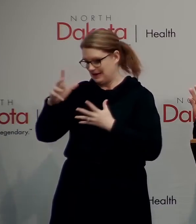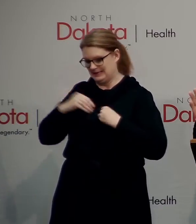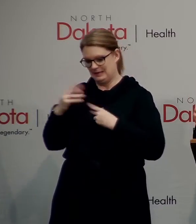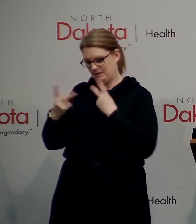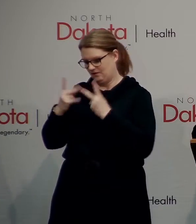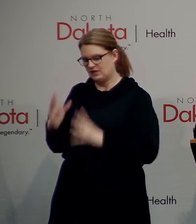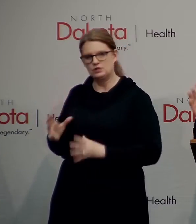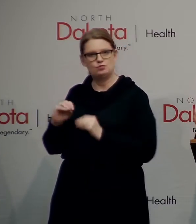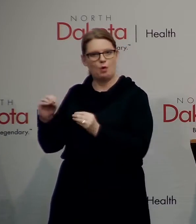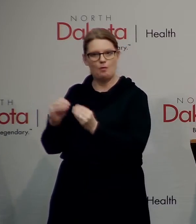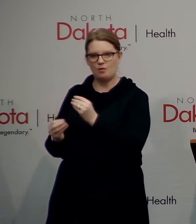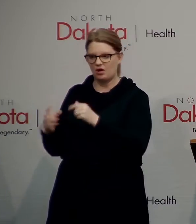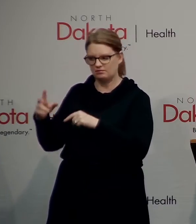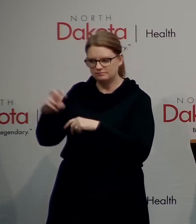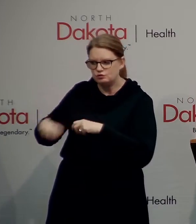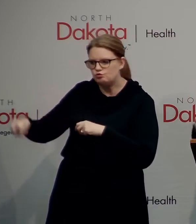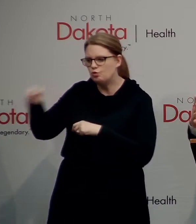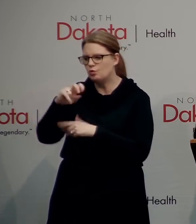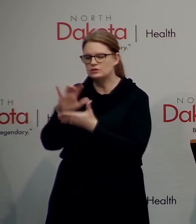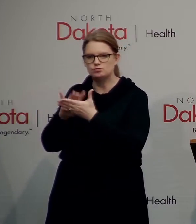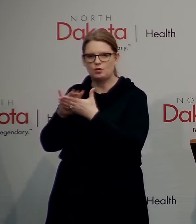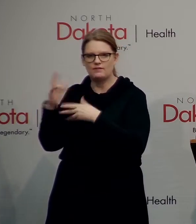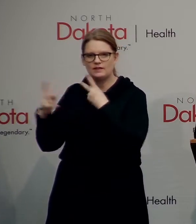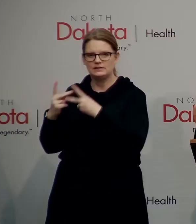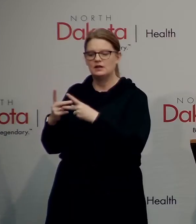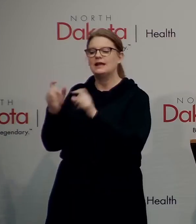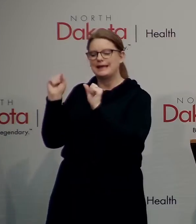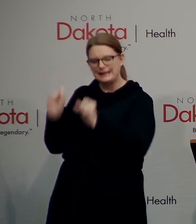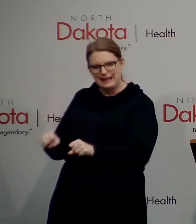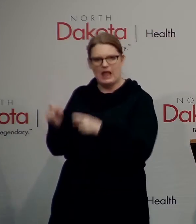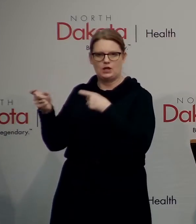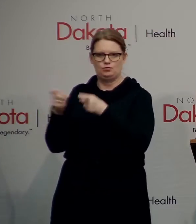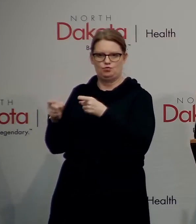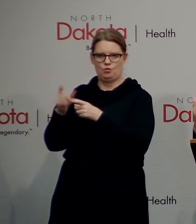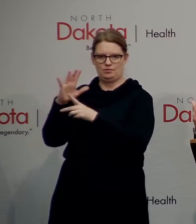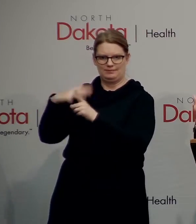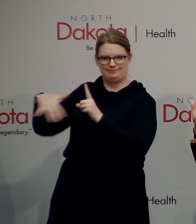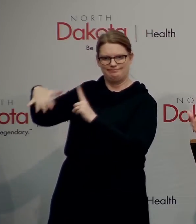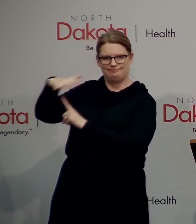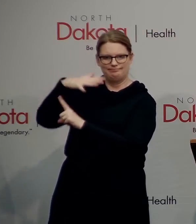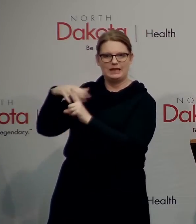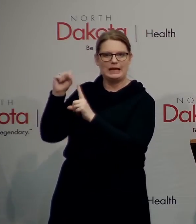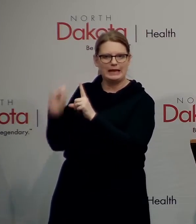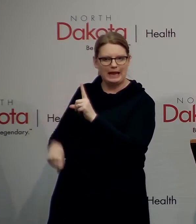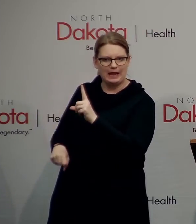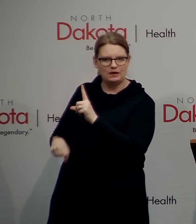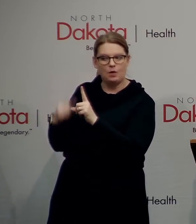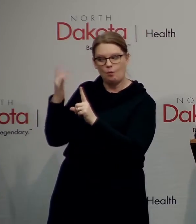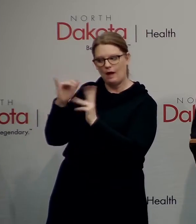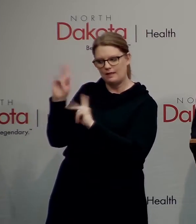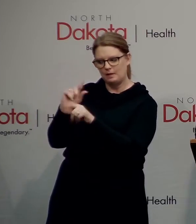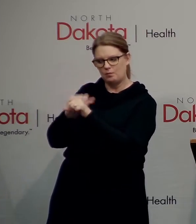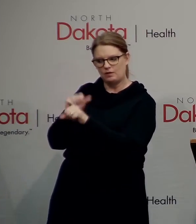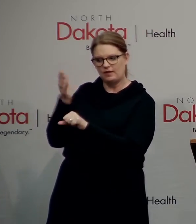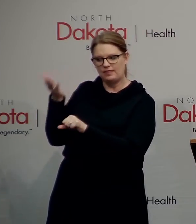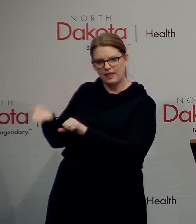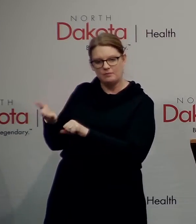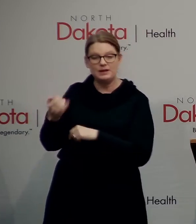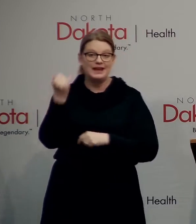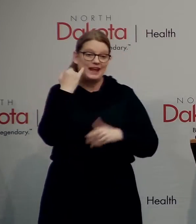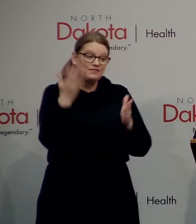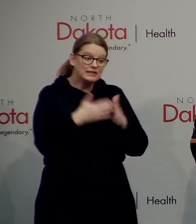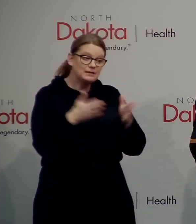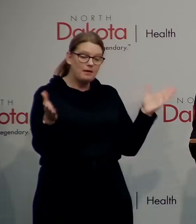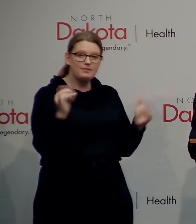no more plant tours, no more school visits. They can control that environment because all those folks work for them. If you have someplace that's